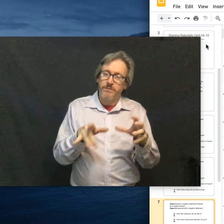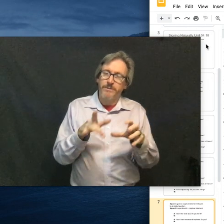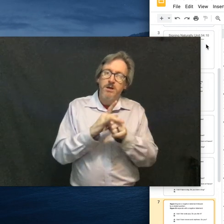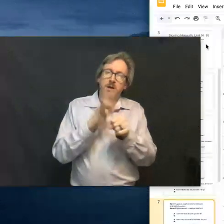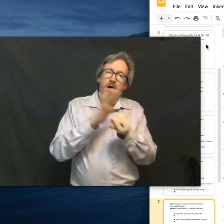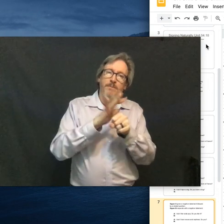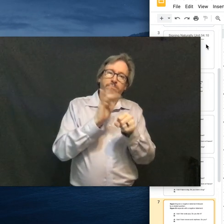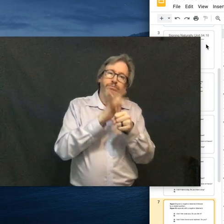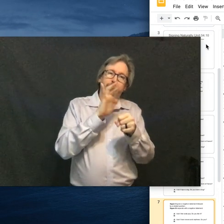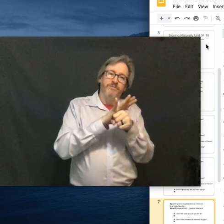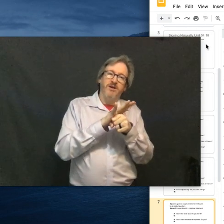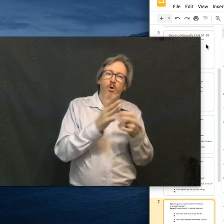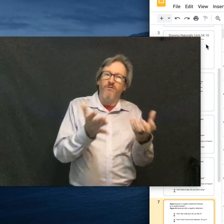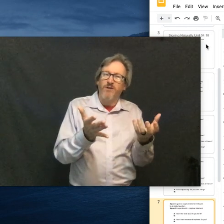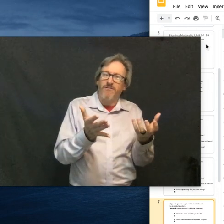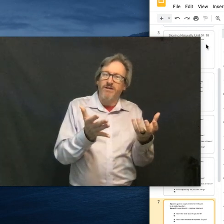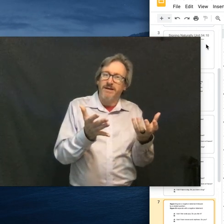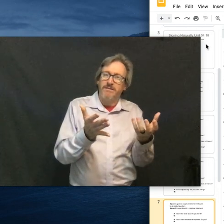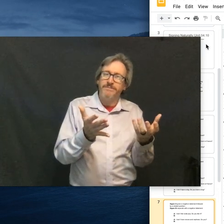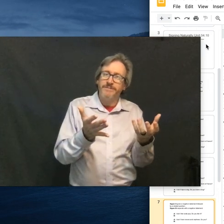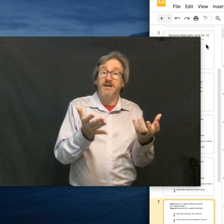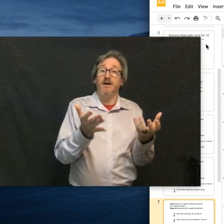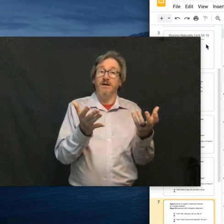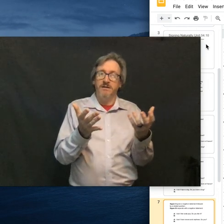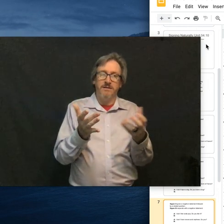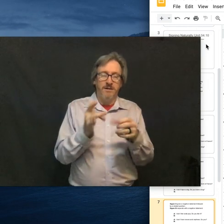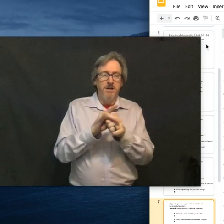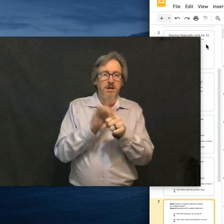like Coke? Coke for everything.